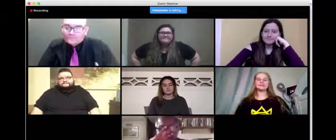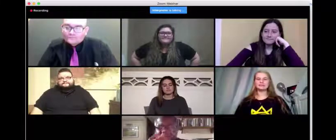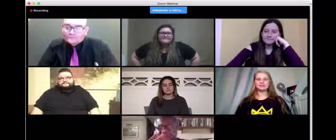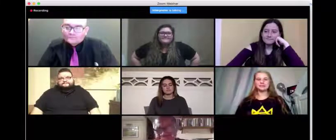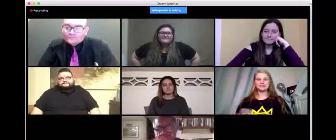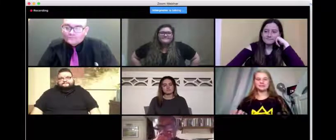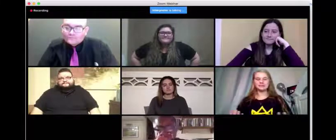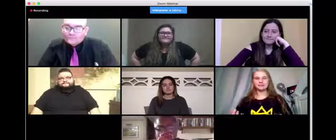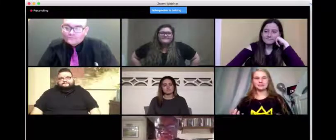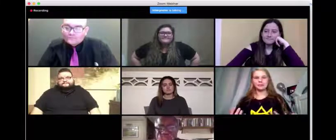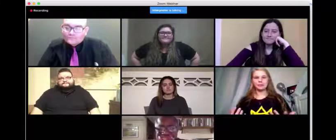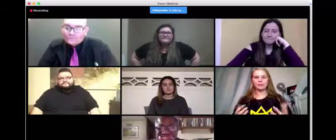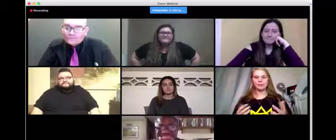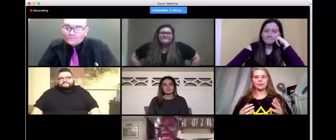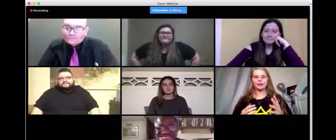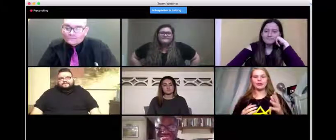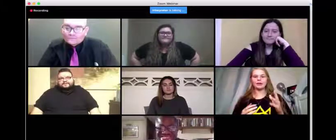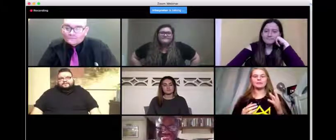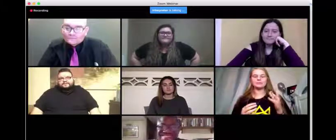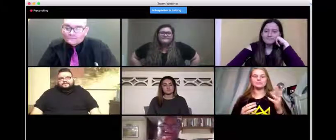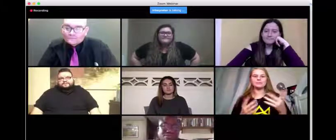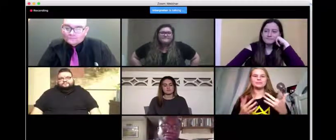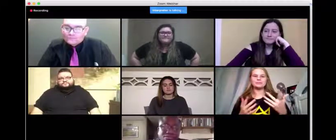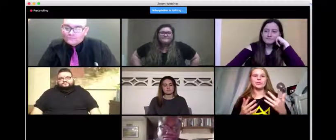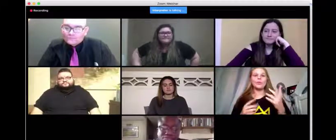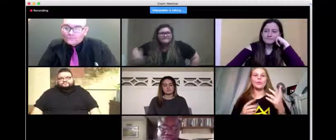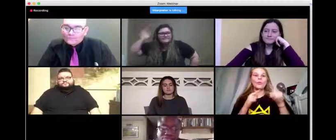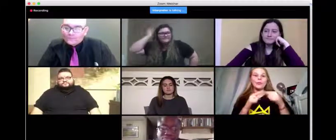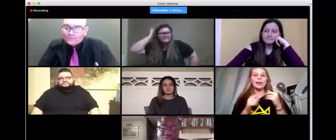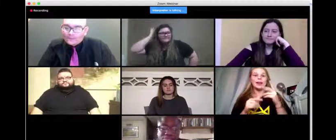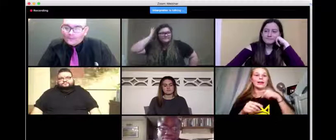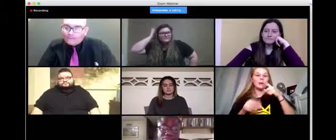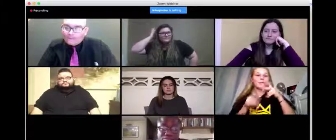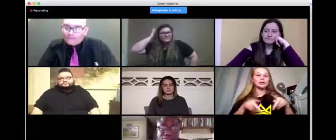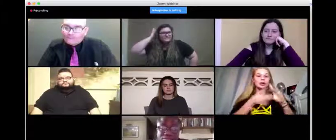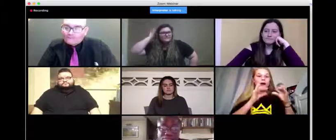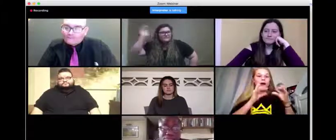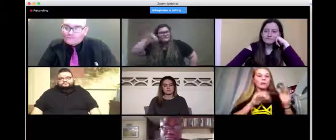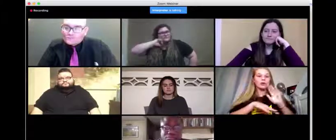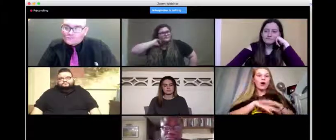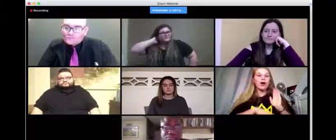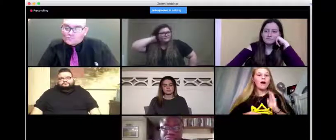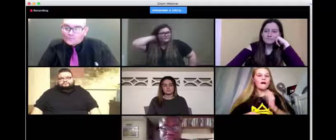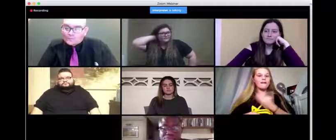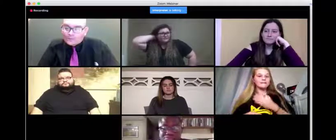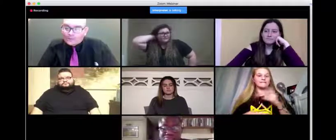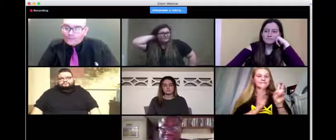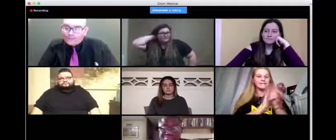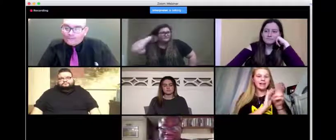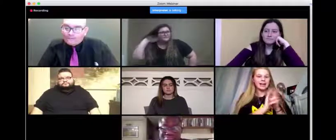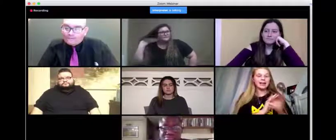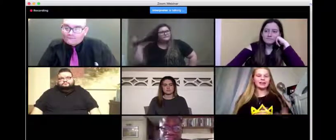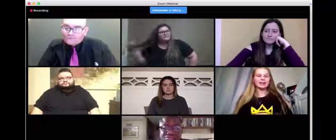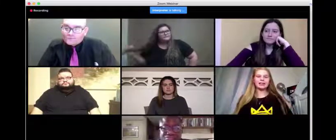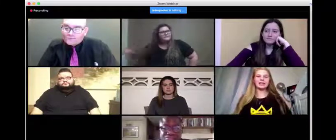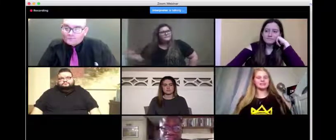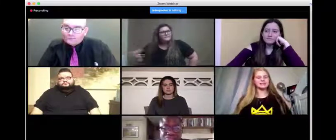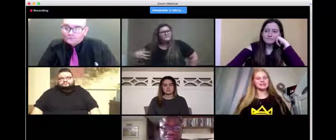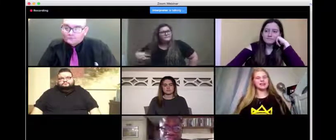when the hearing person comments on our video, I'm kind of like, are you talking? What,